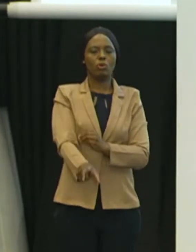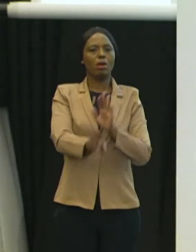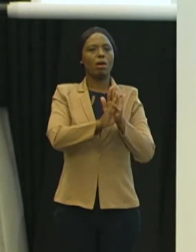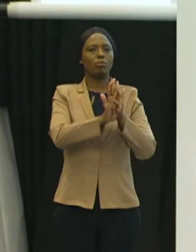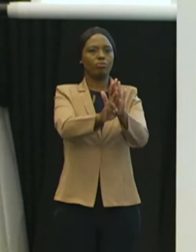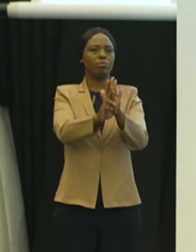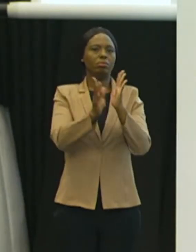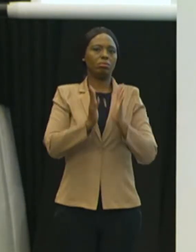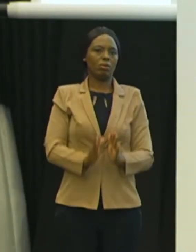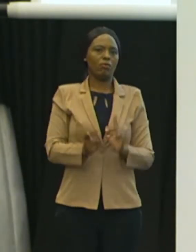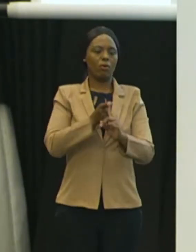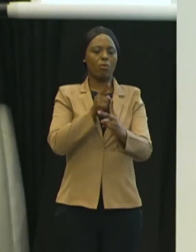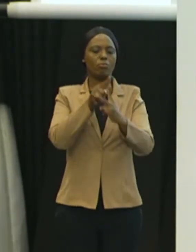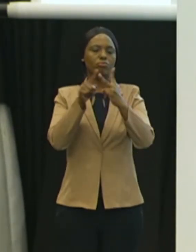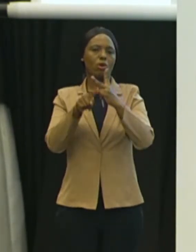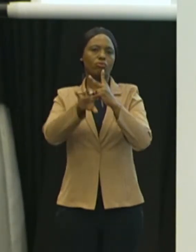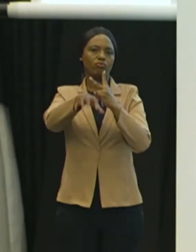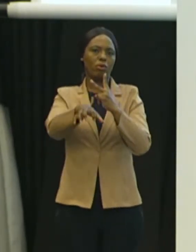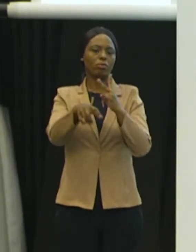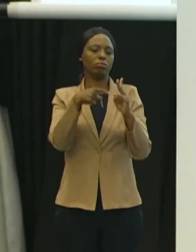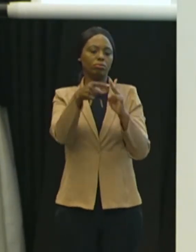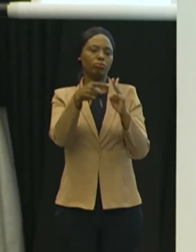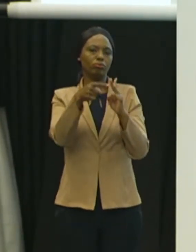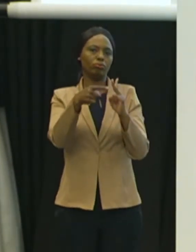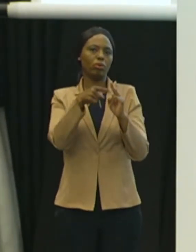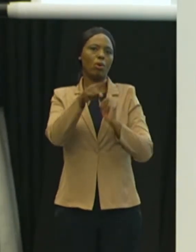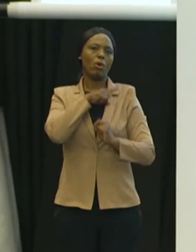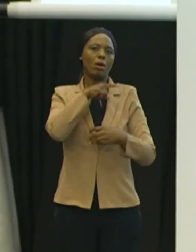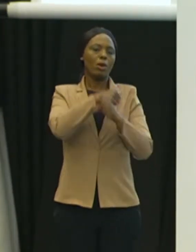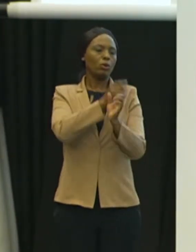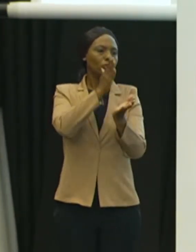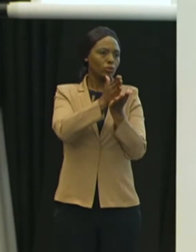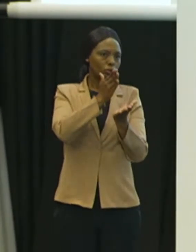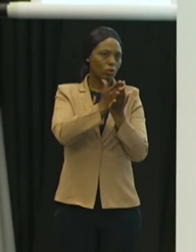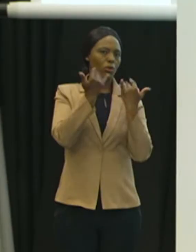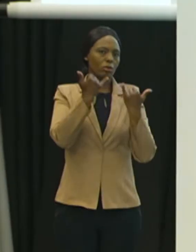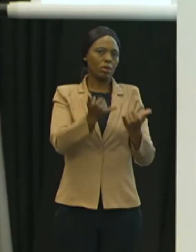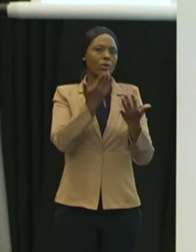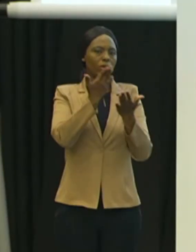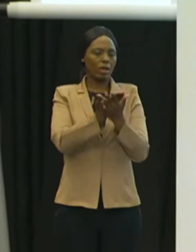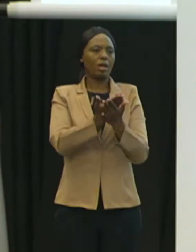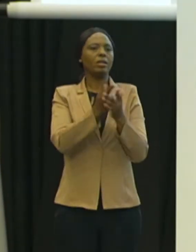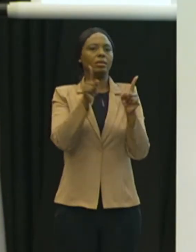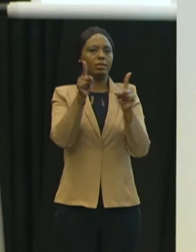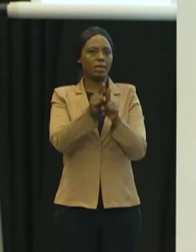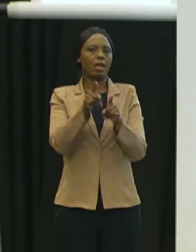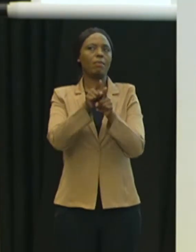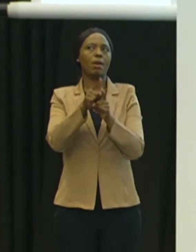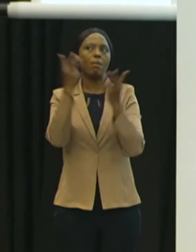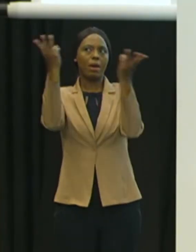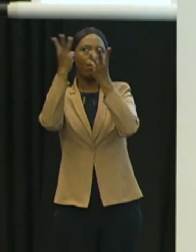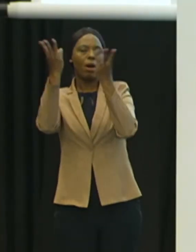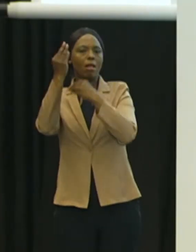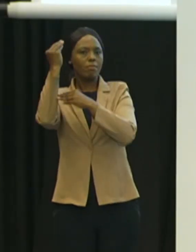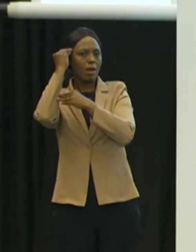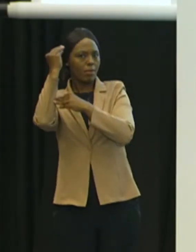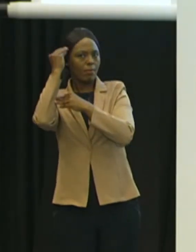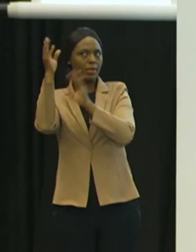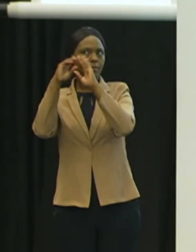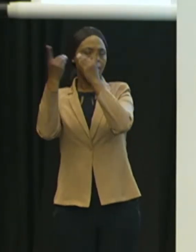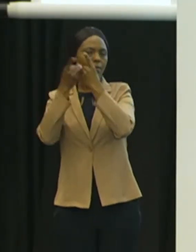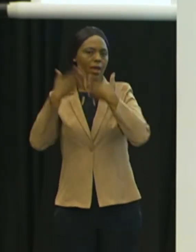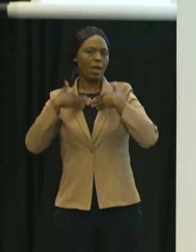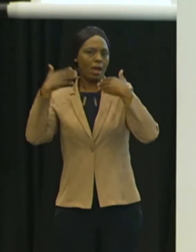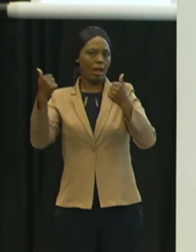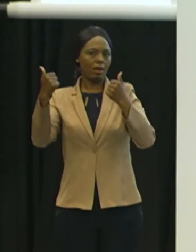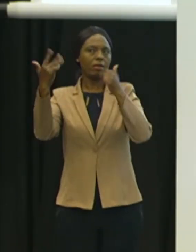two provinces that will assist us in terms of forwarding this message to the Department of Health in these two